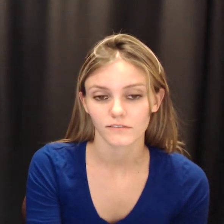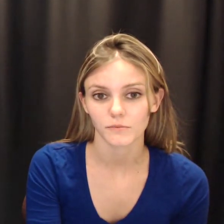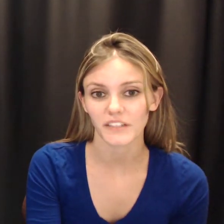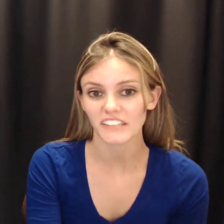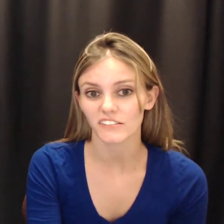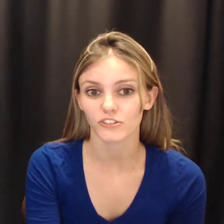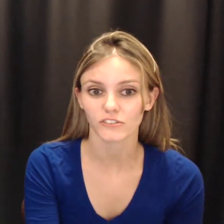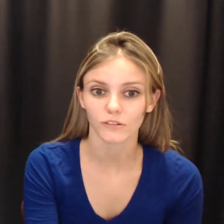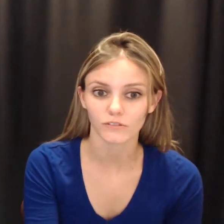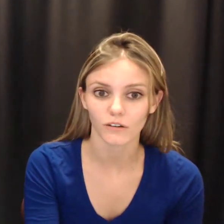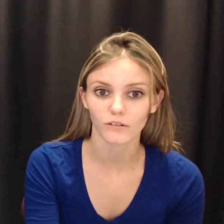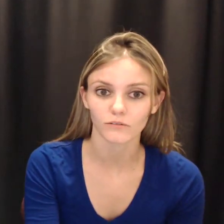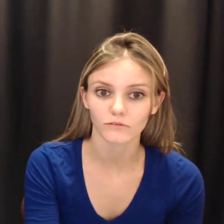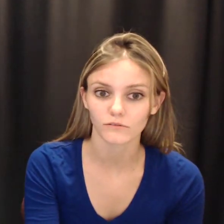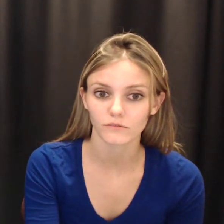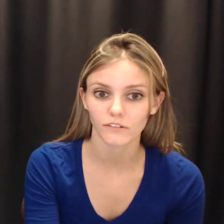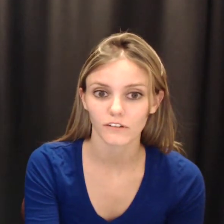My English is so-so.